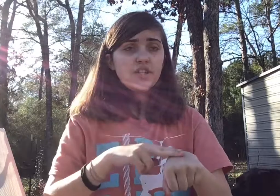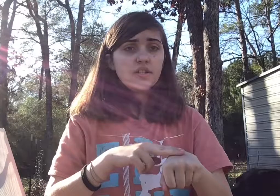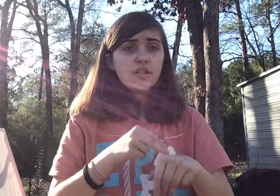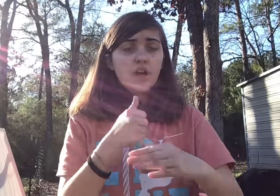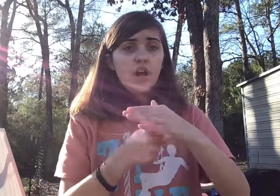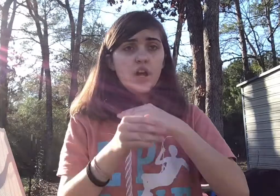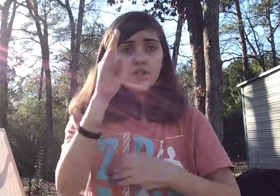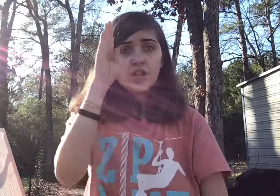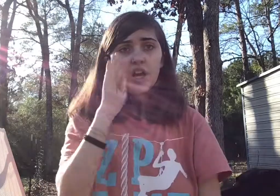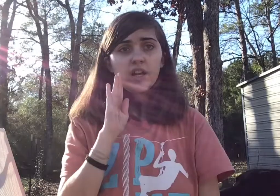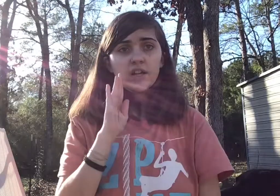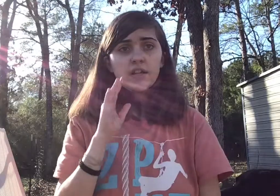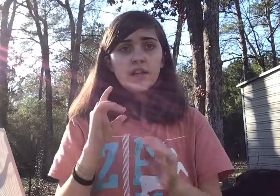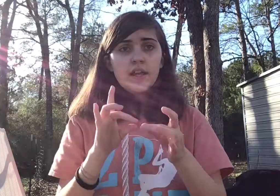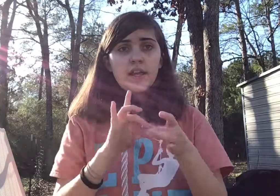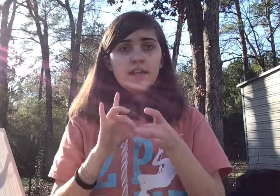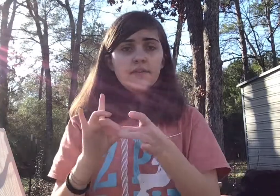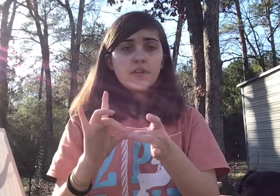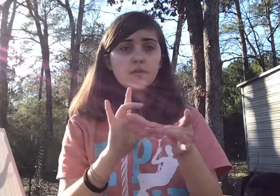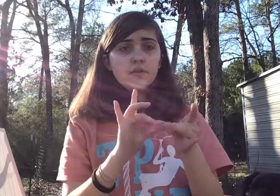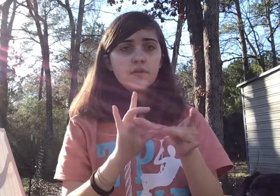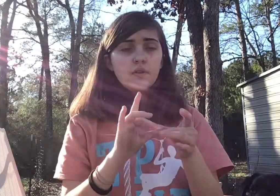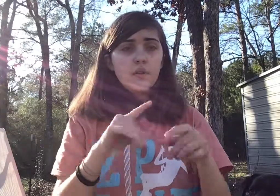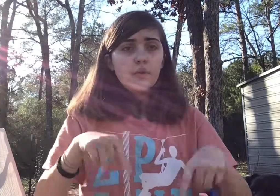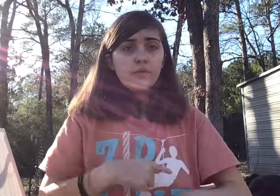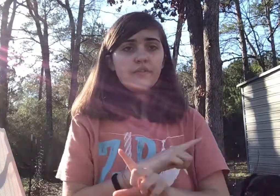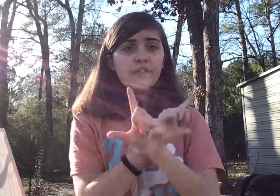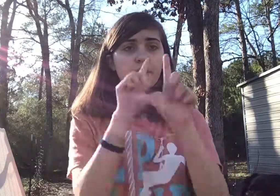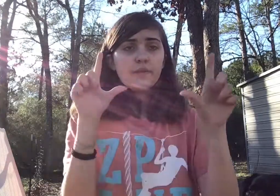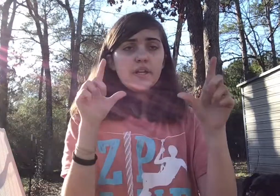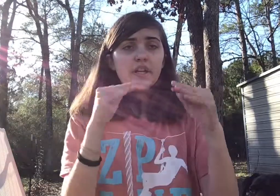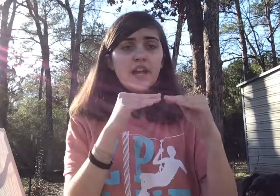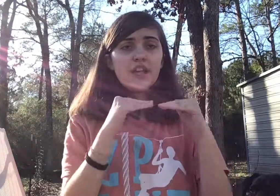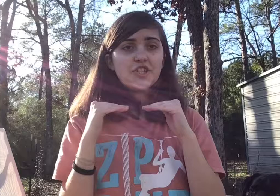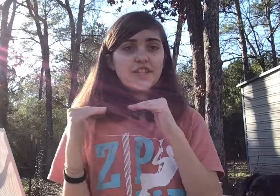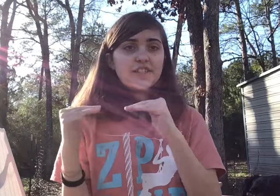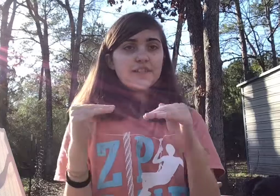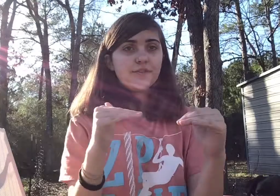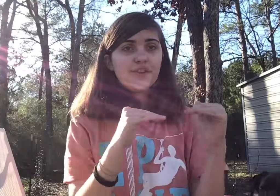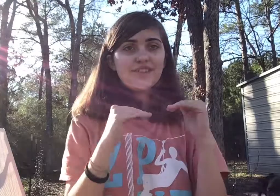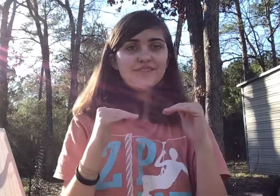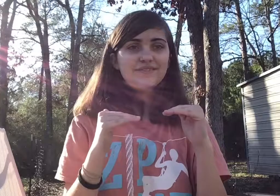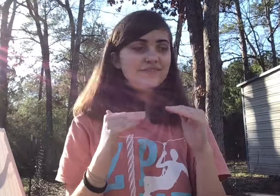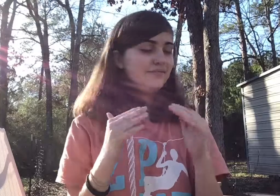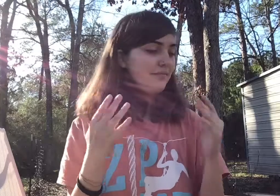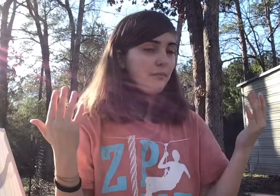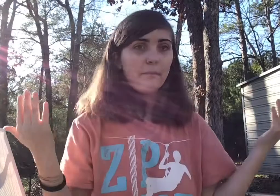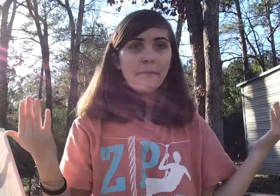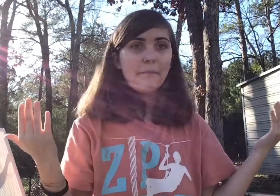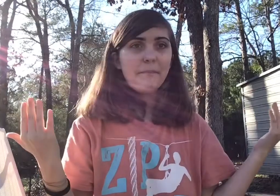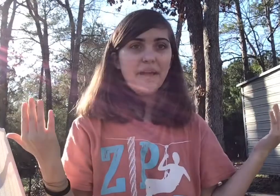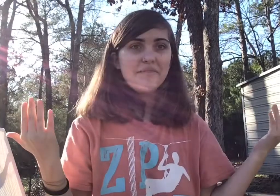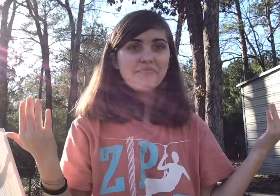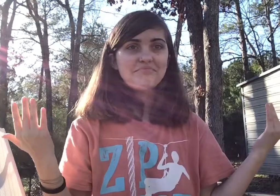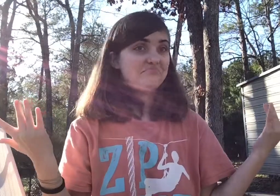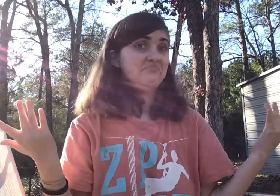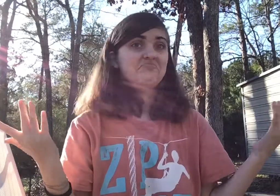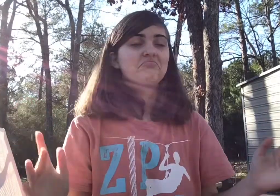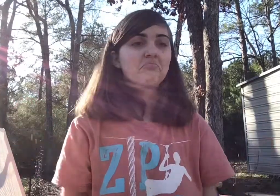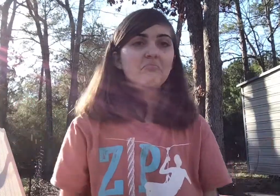nation, under God, indivisible, with liberty and justice for all. Bam.